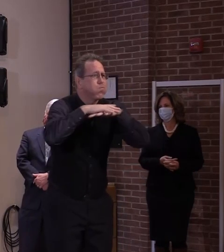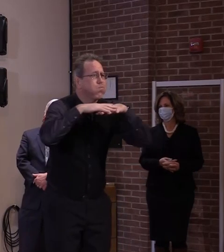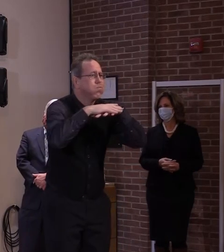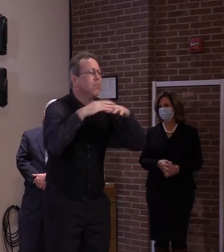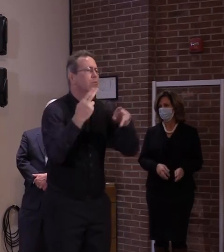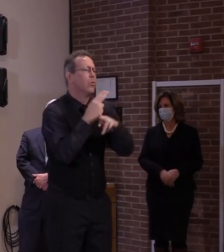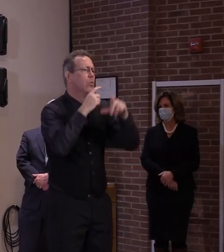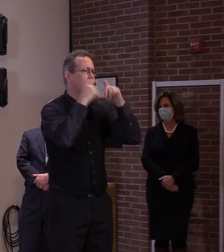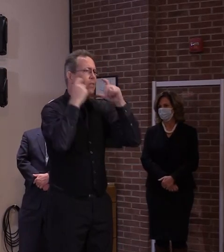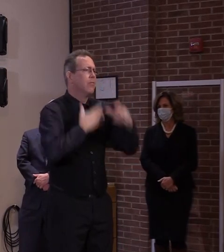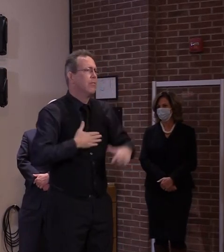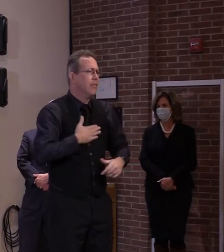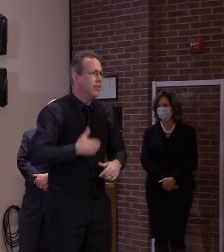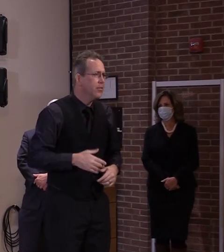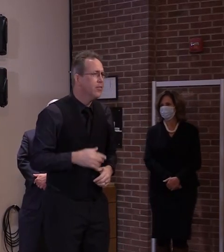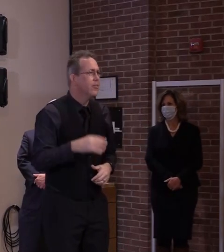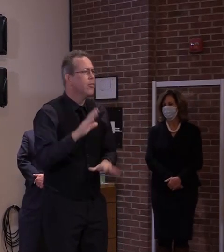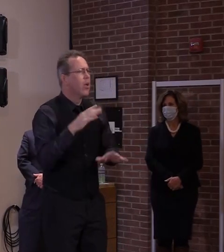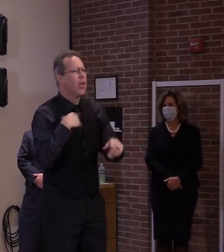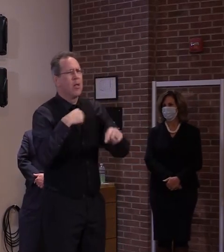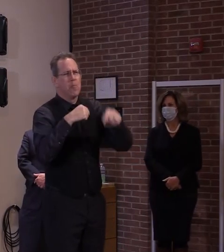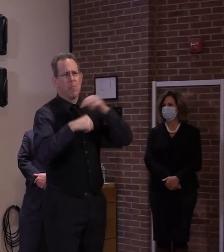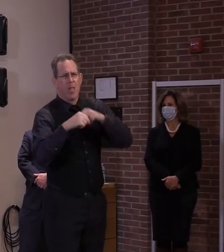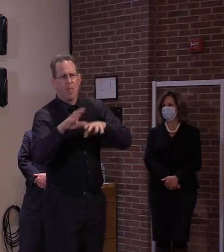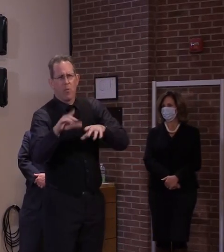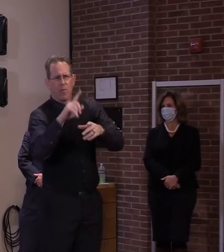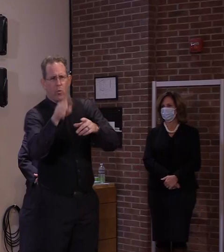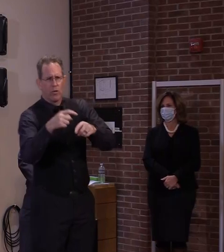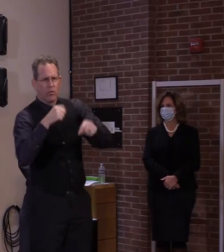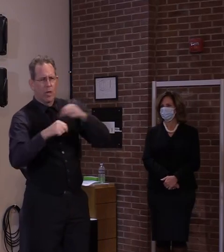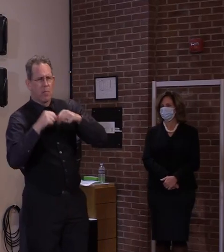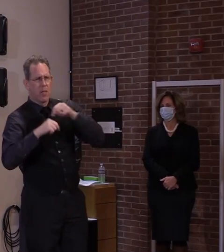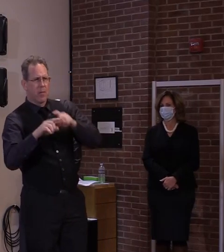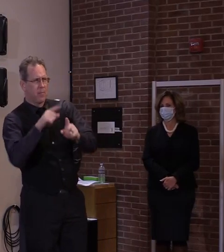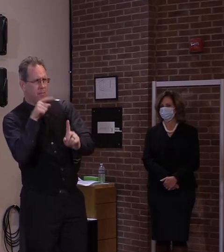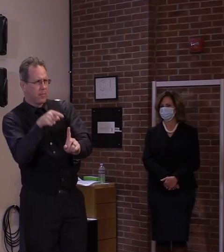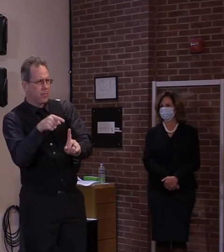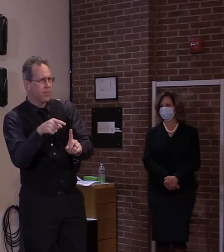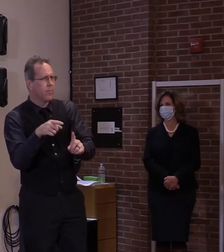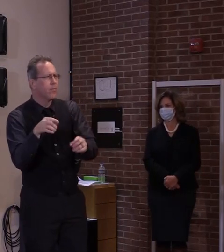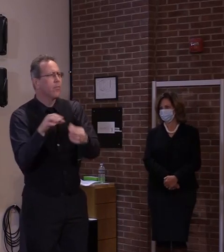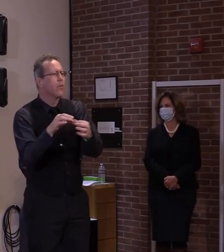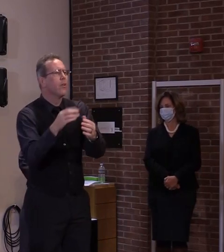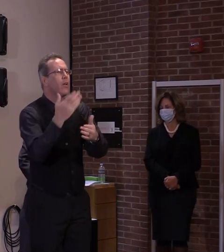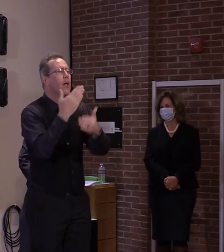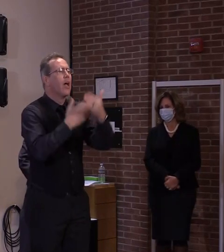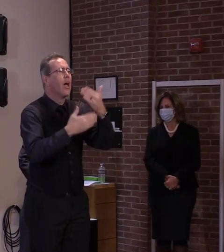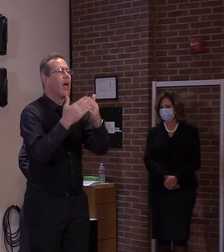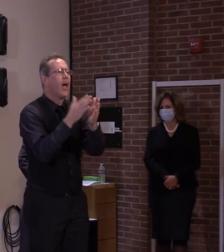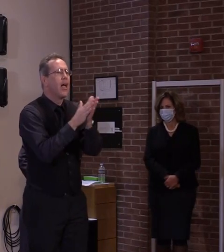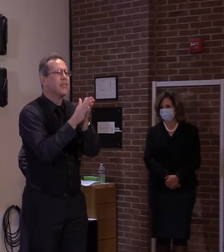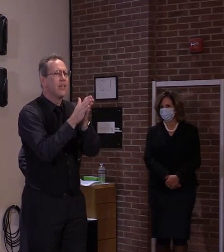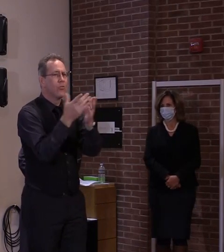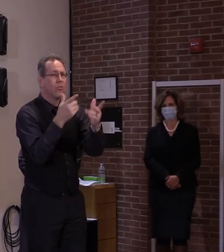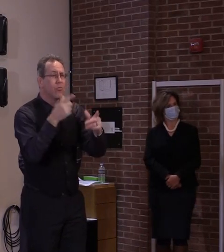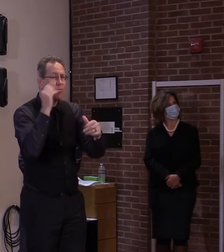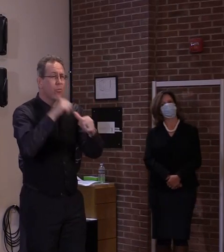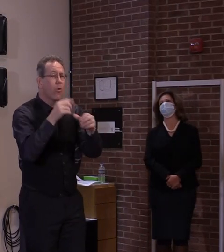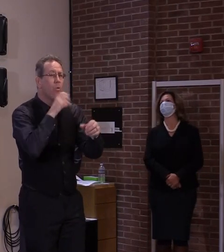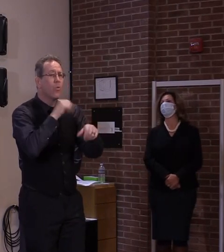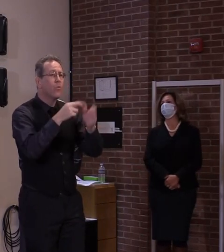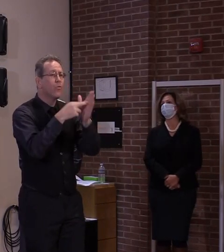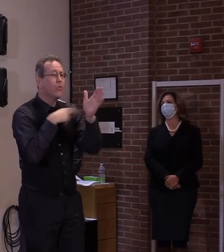previous question too, it's all about incentives, really. And that's what Secretary Curley was